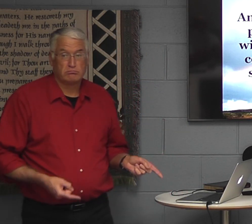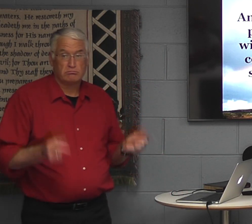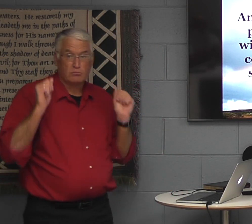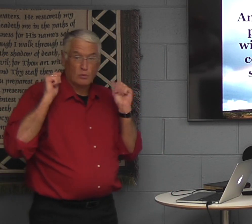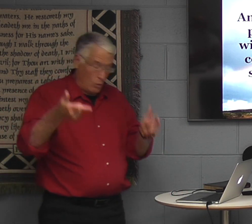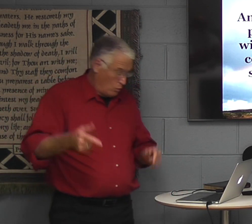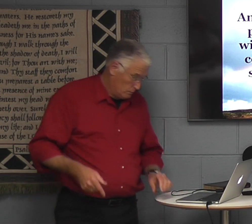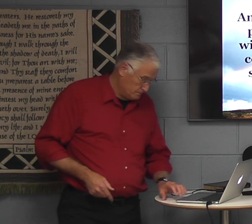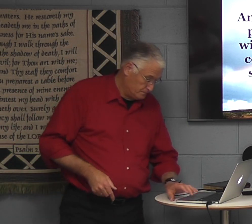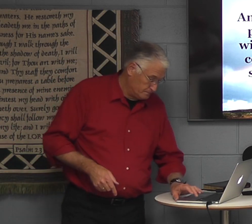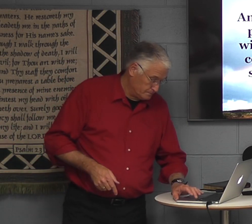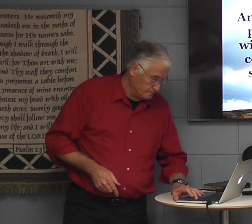what it says.